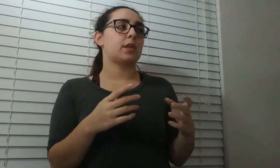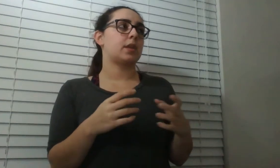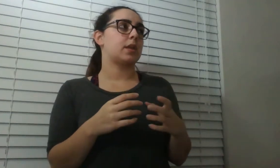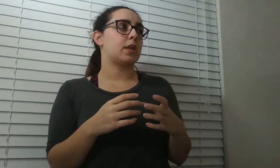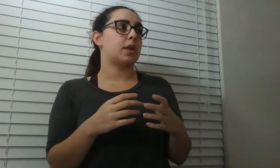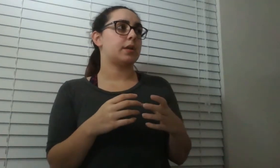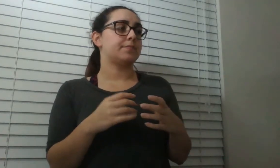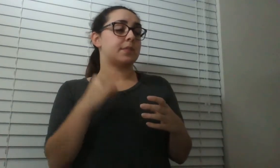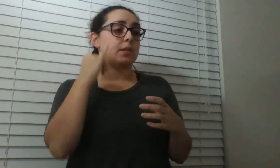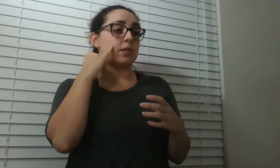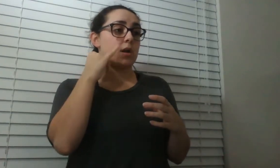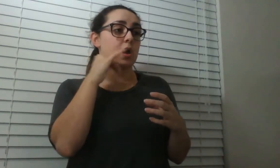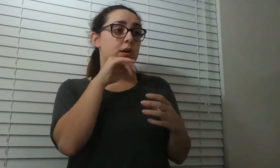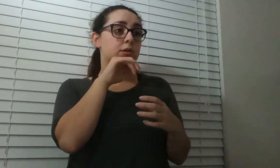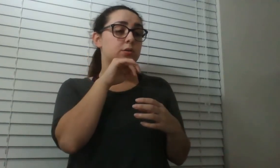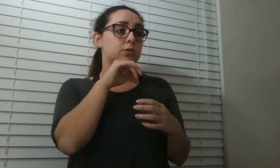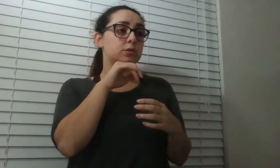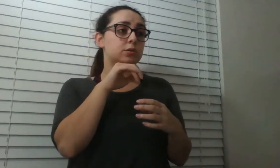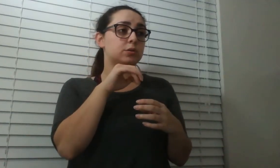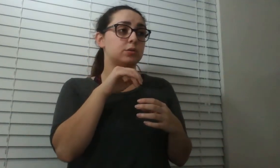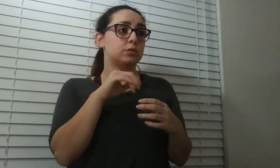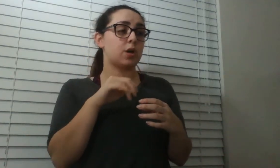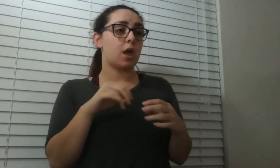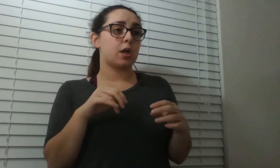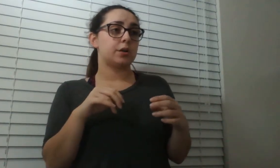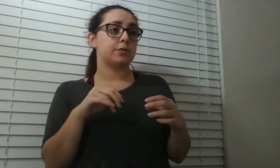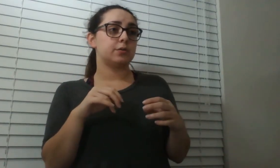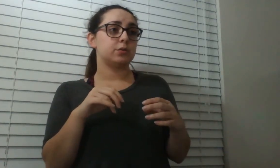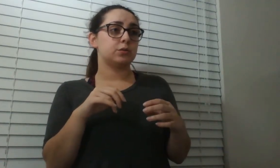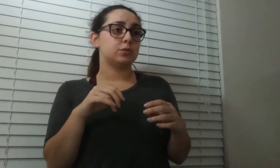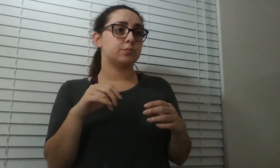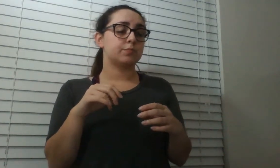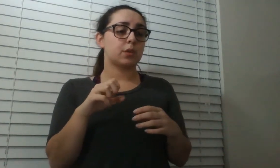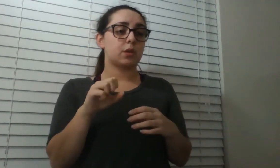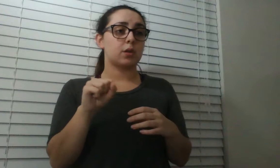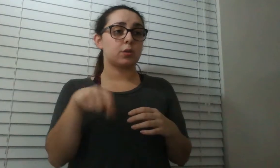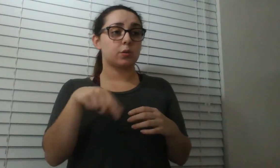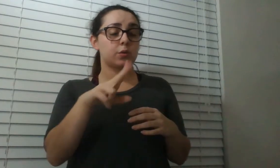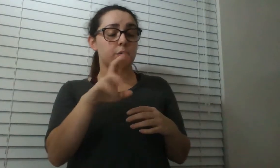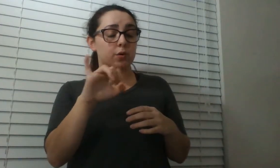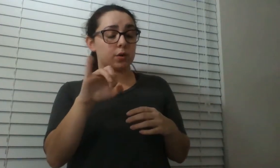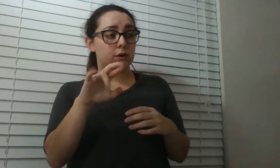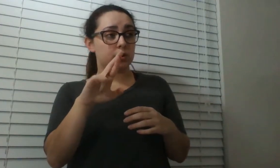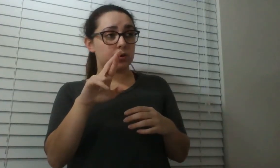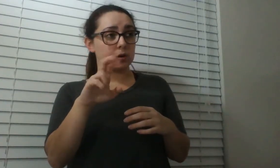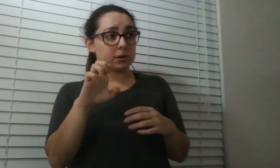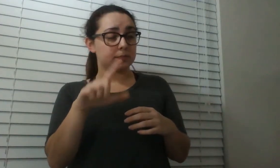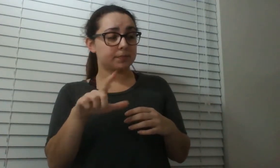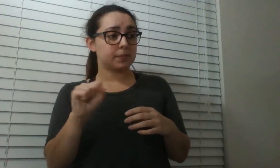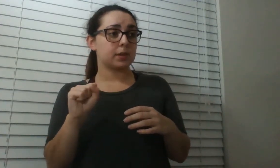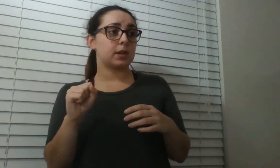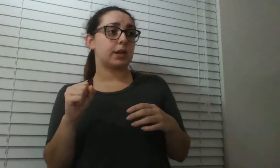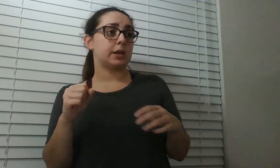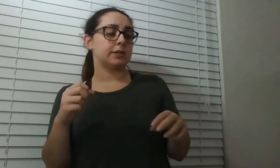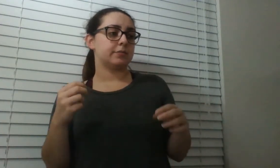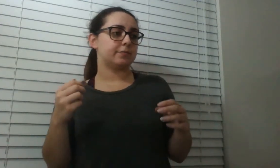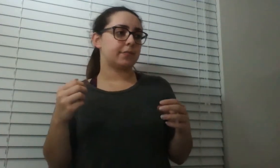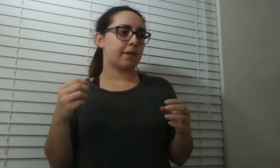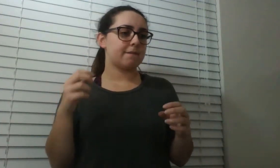keep really good track of which nuts they have and what their histories are. And one possibility is that some of our relationship about at